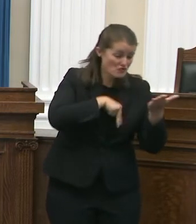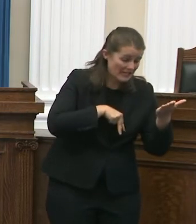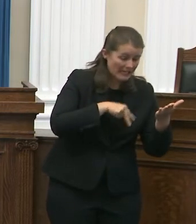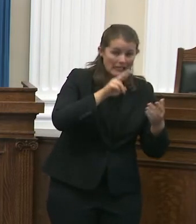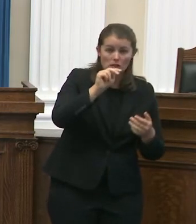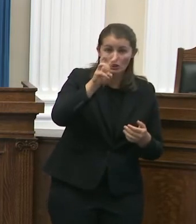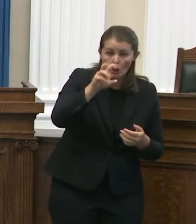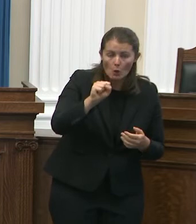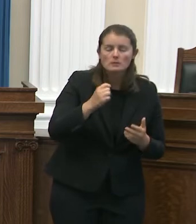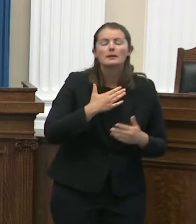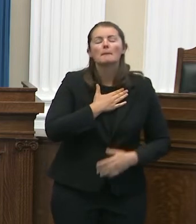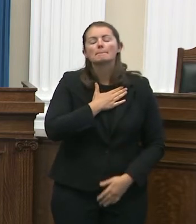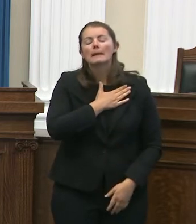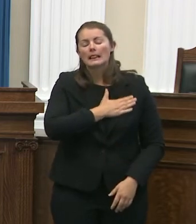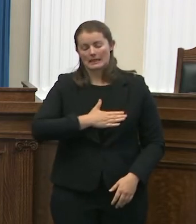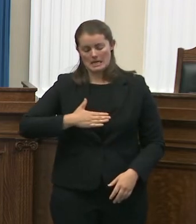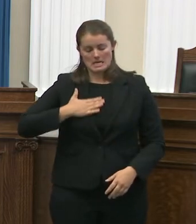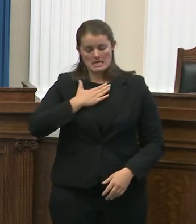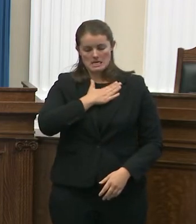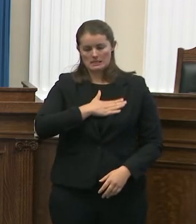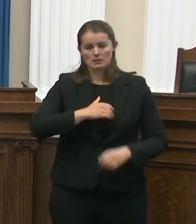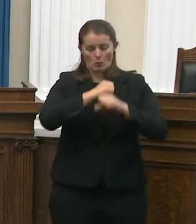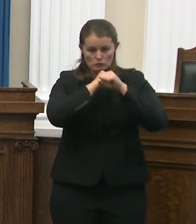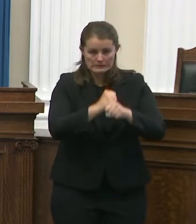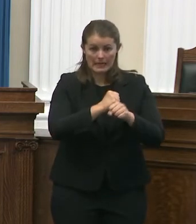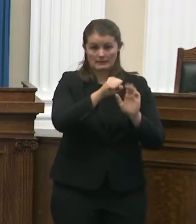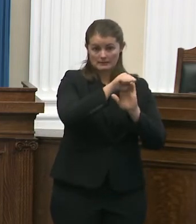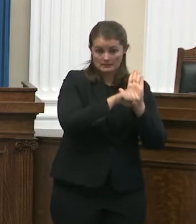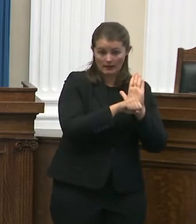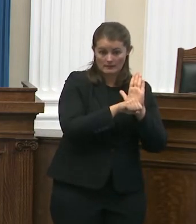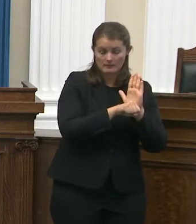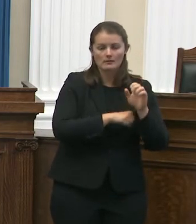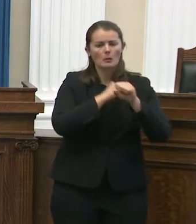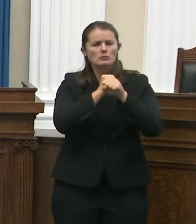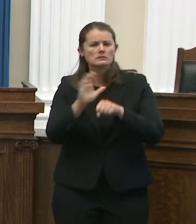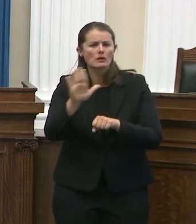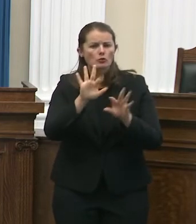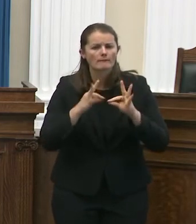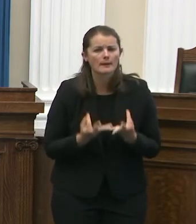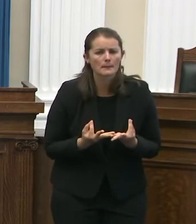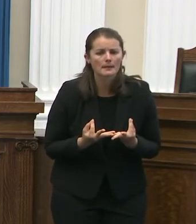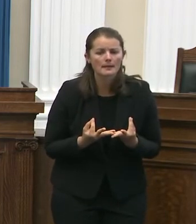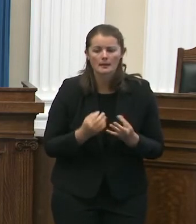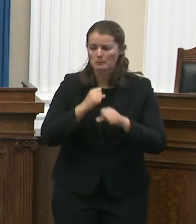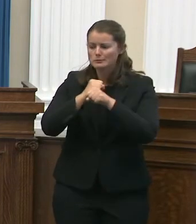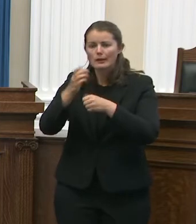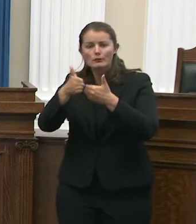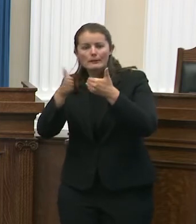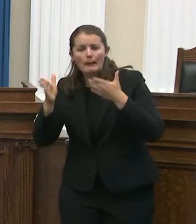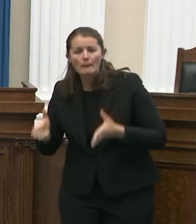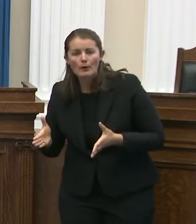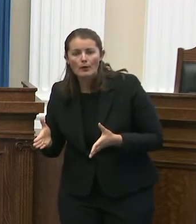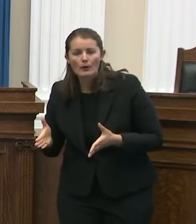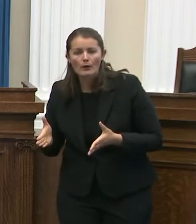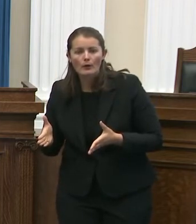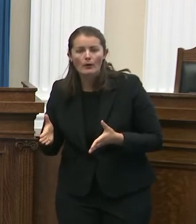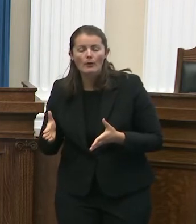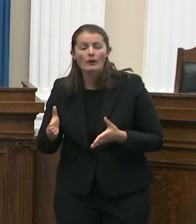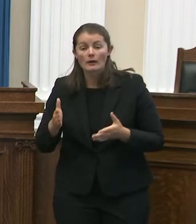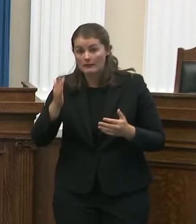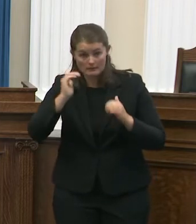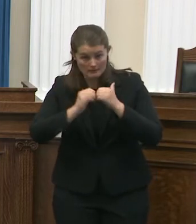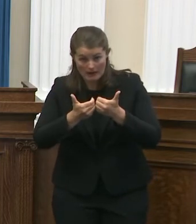please protect our state, protect your family, protect our neighbors, wear a